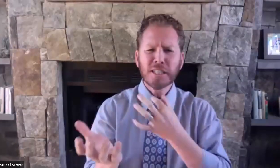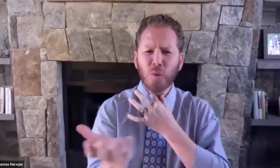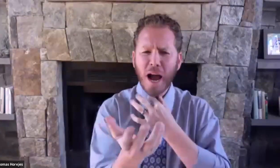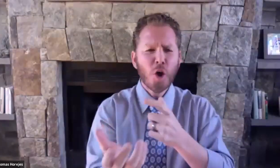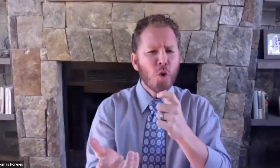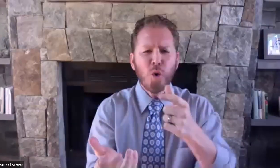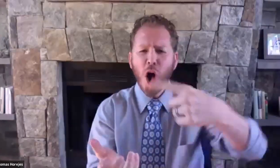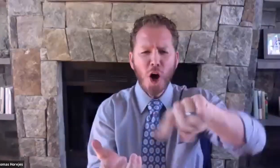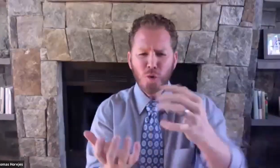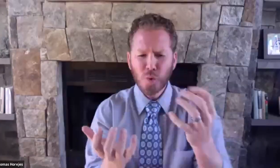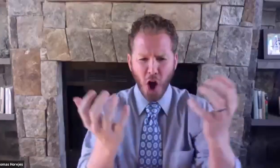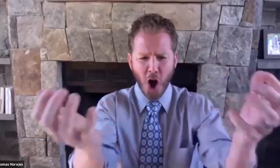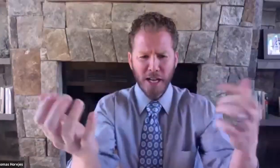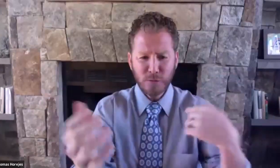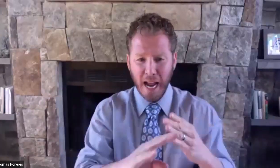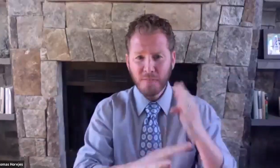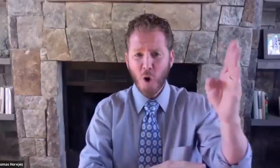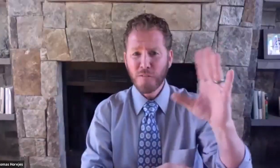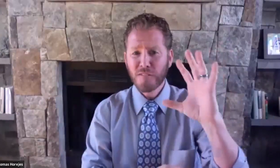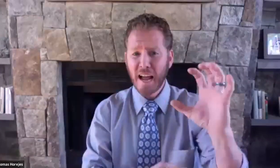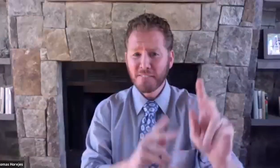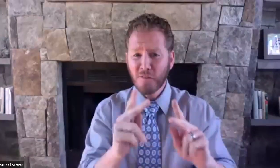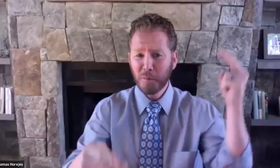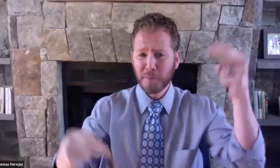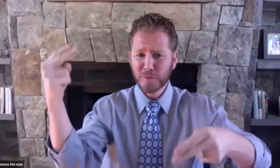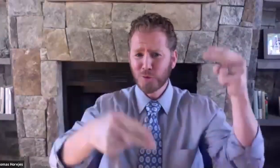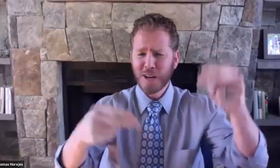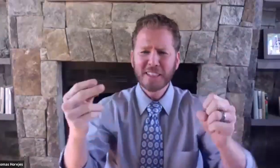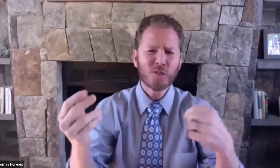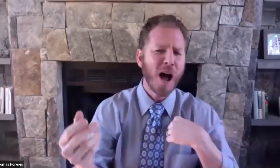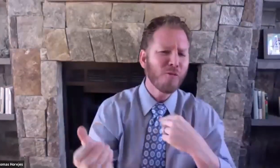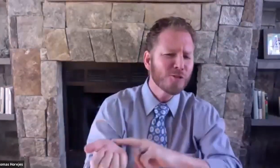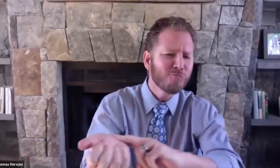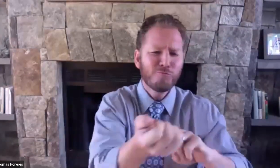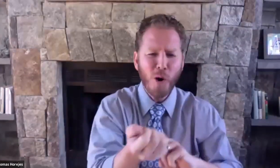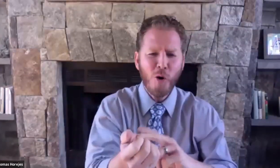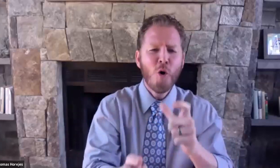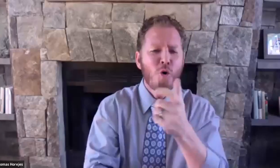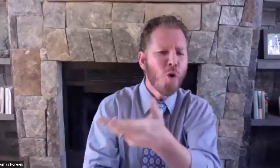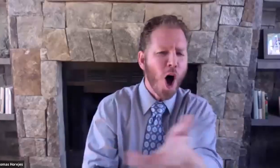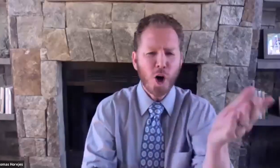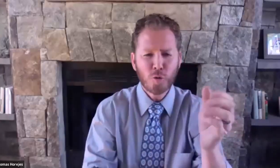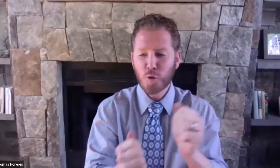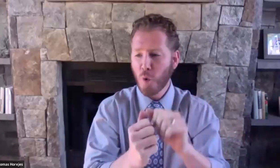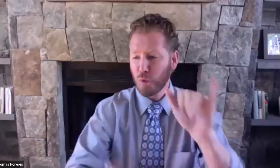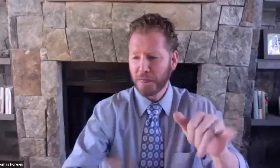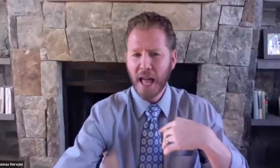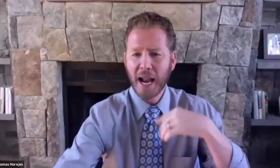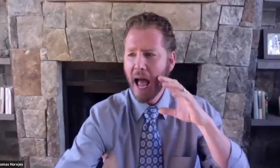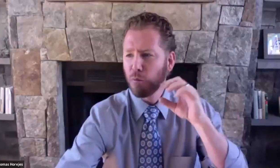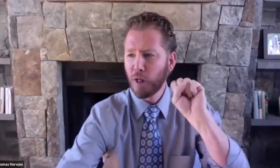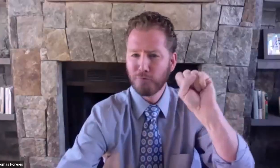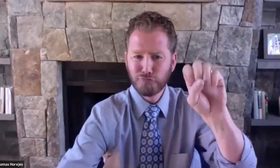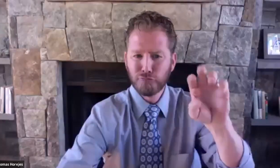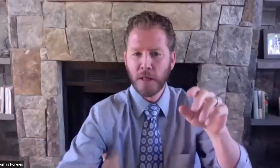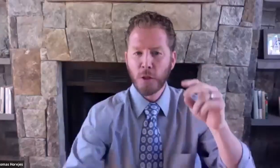with that, I'd like first to find out who's with us today. We have over 500 of you. So we'd like